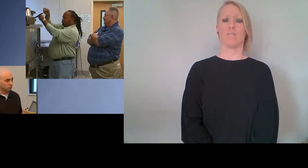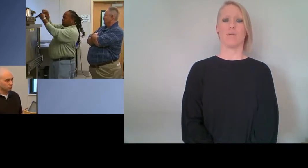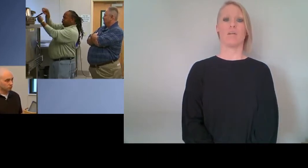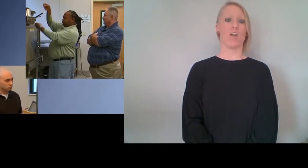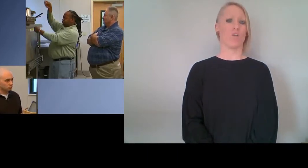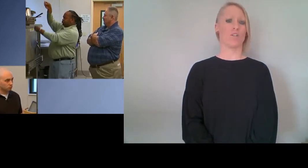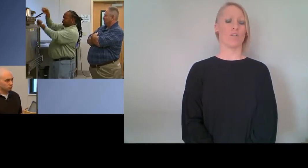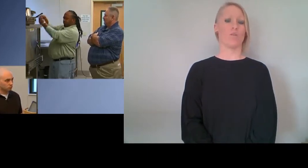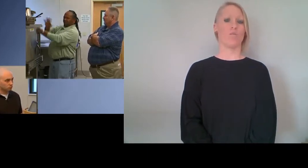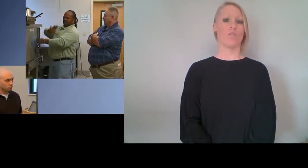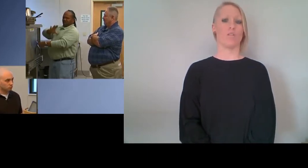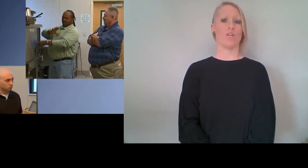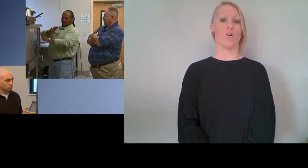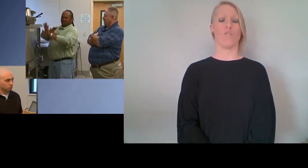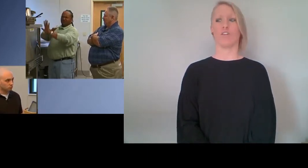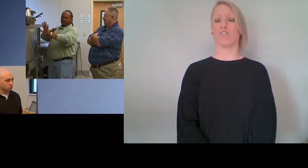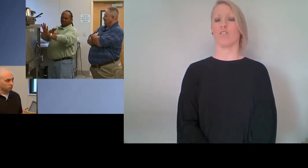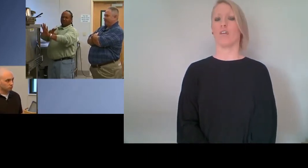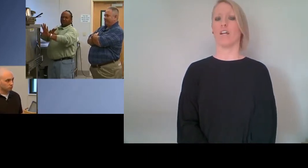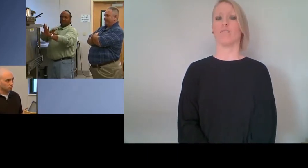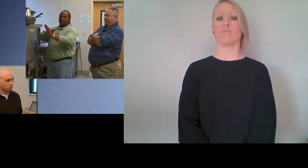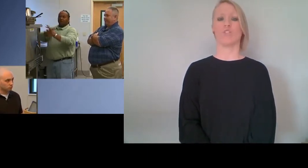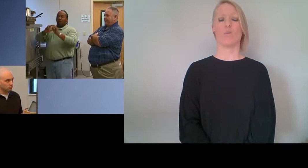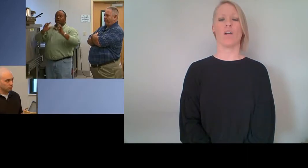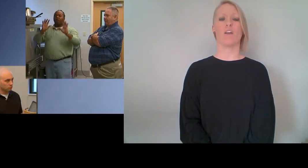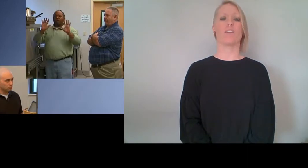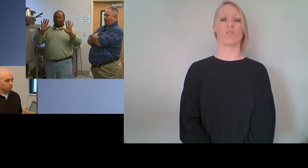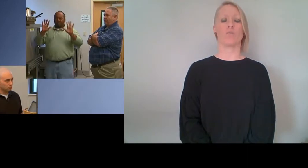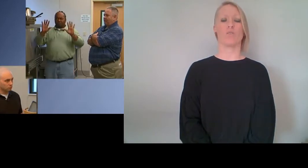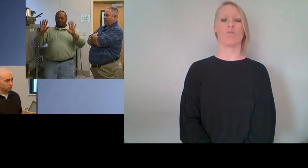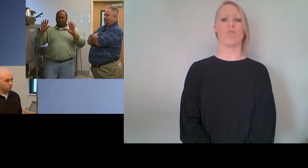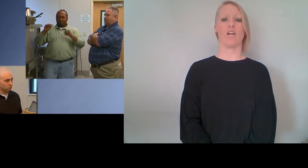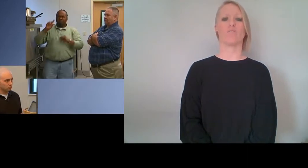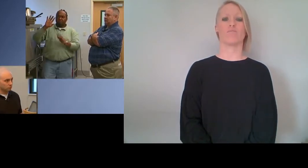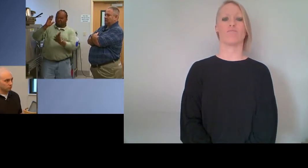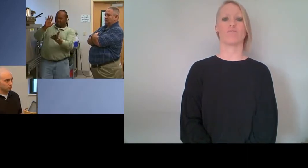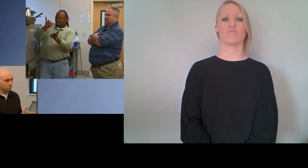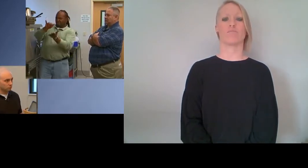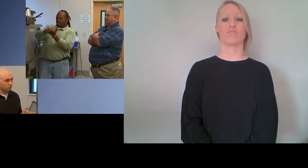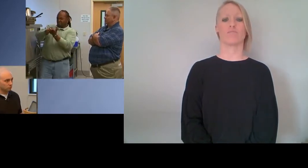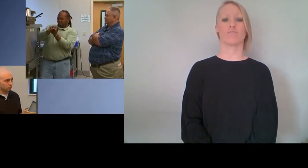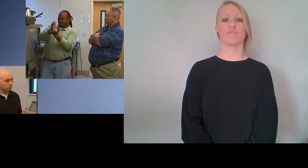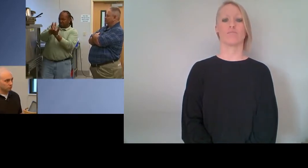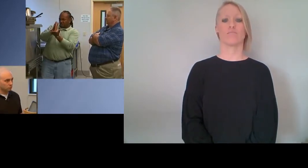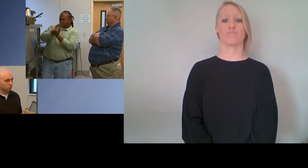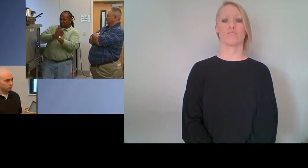But maybe another window over here to the right. So I think those windows are fine.